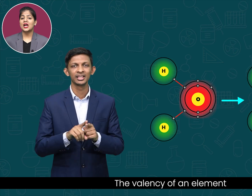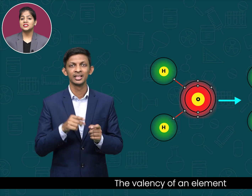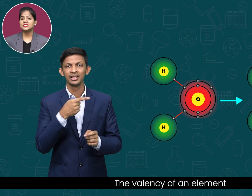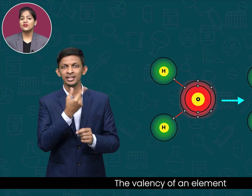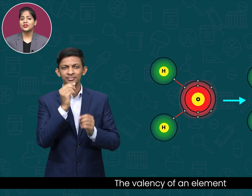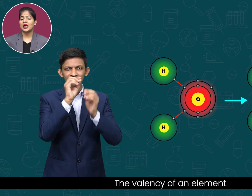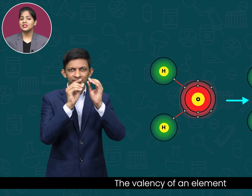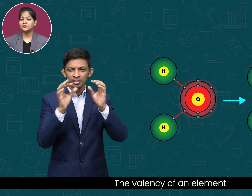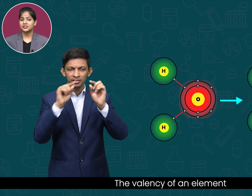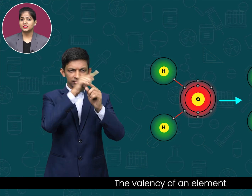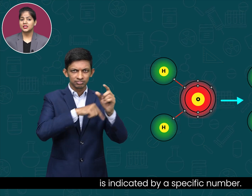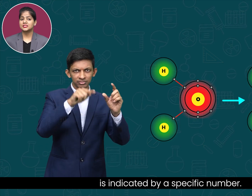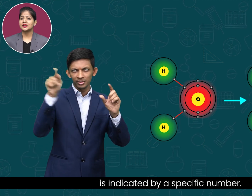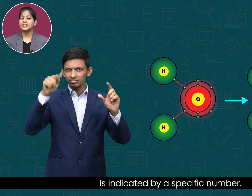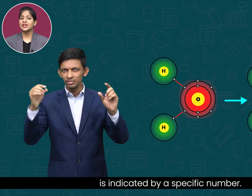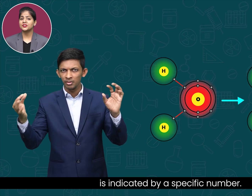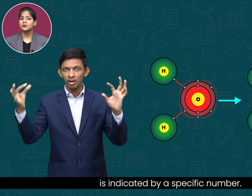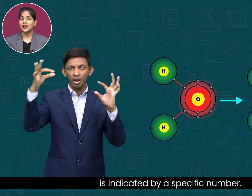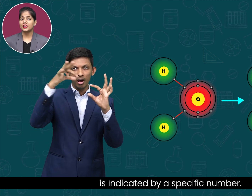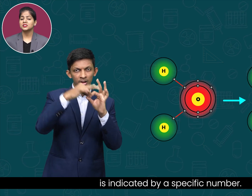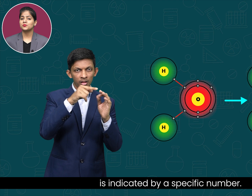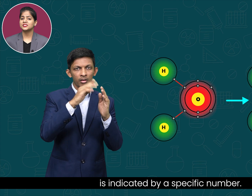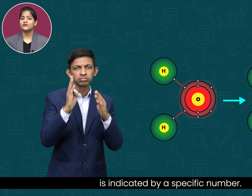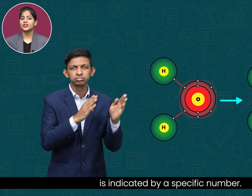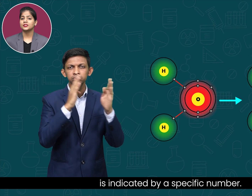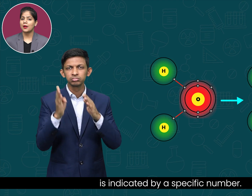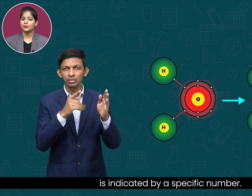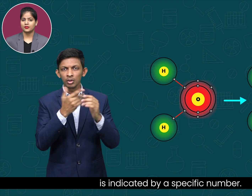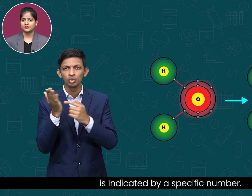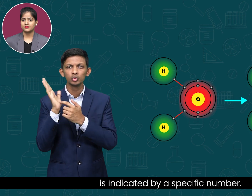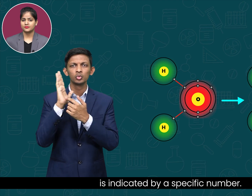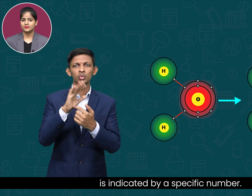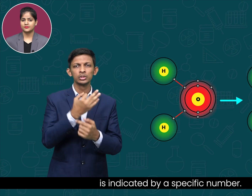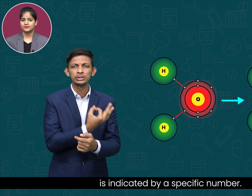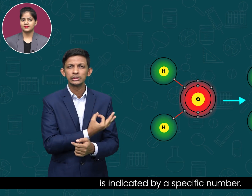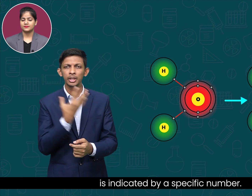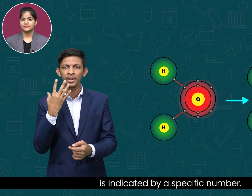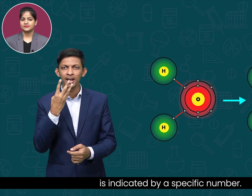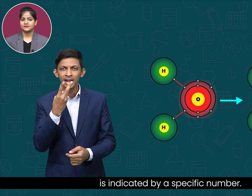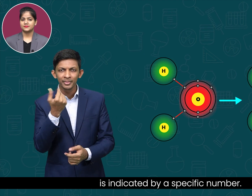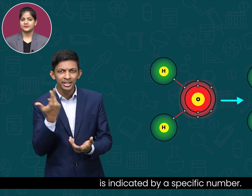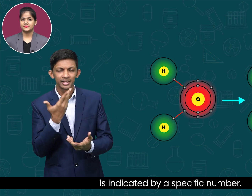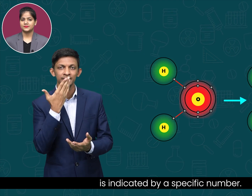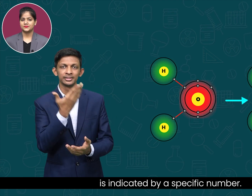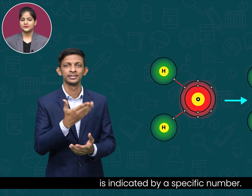The valency of an element is indicated by a specific number.